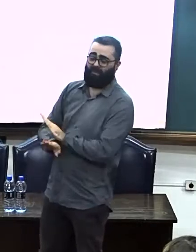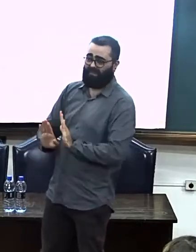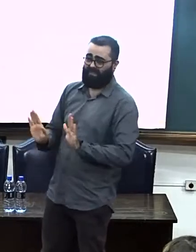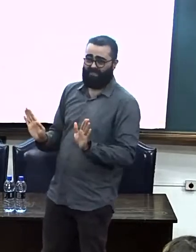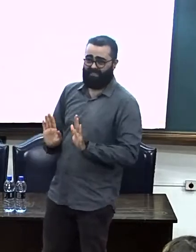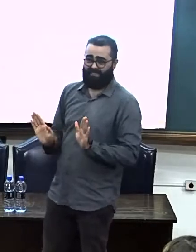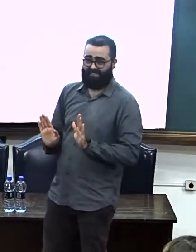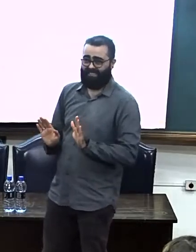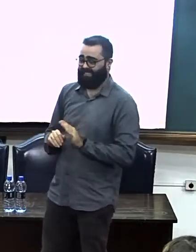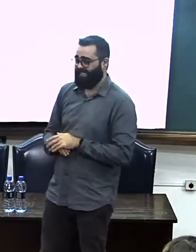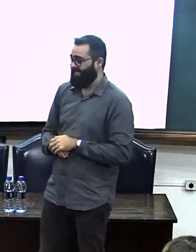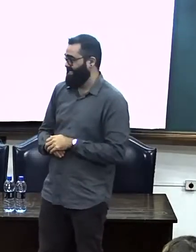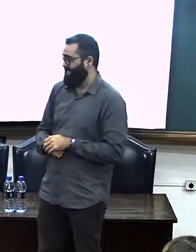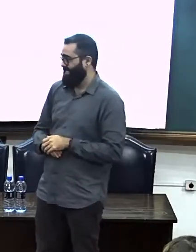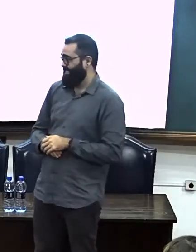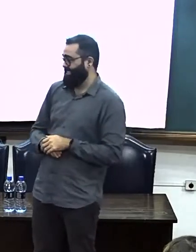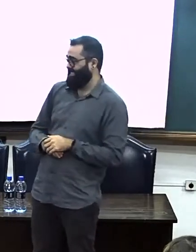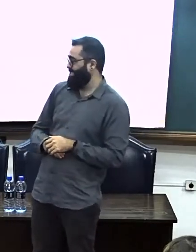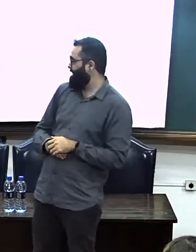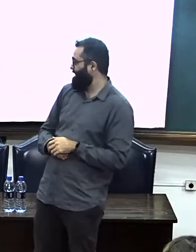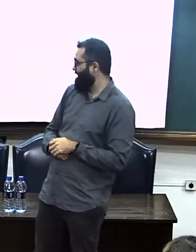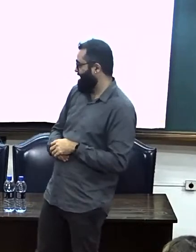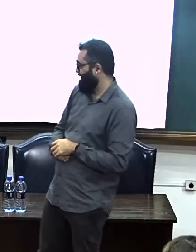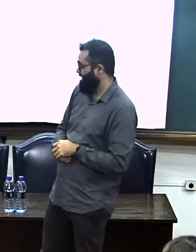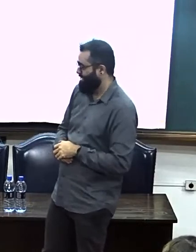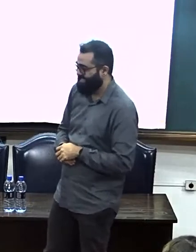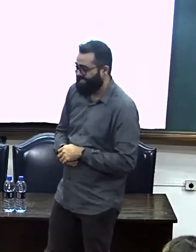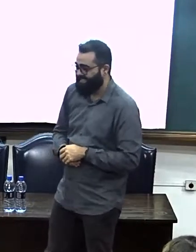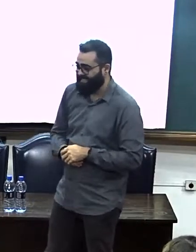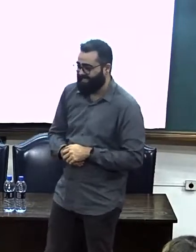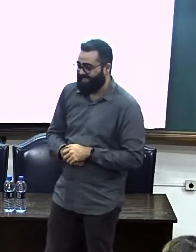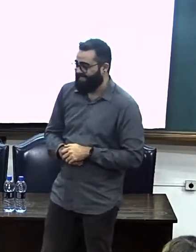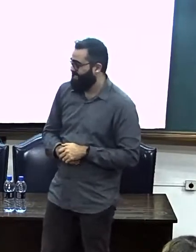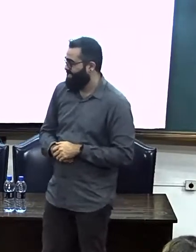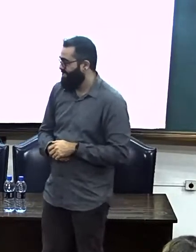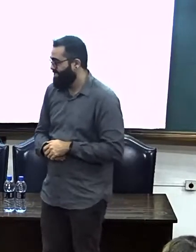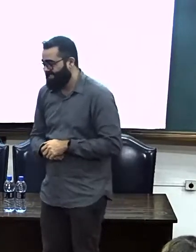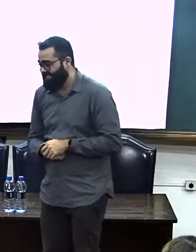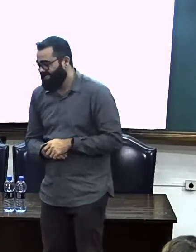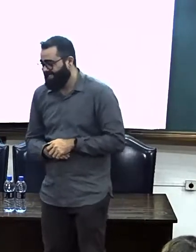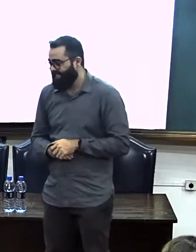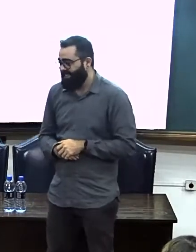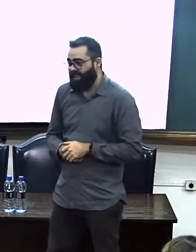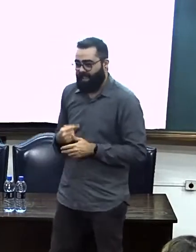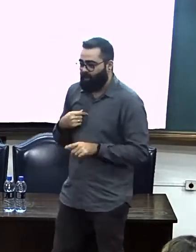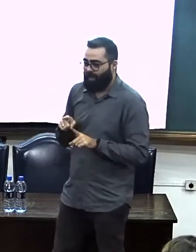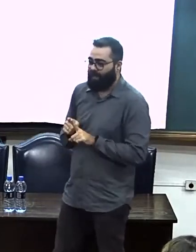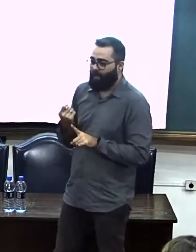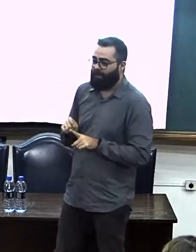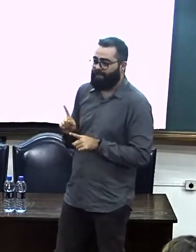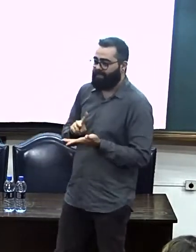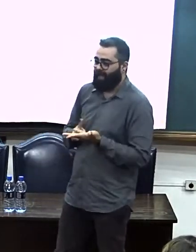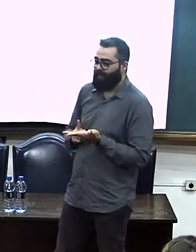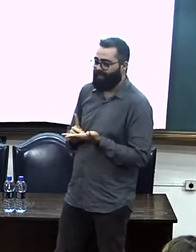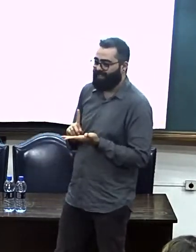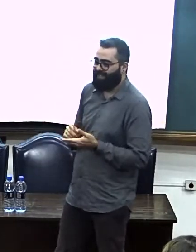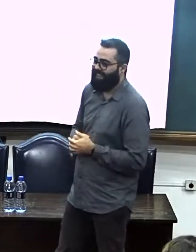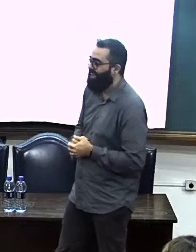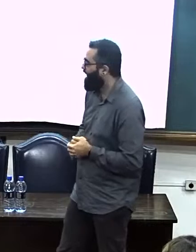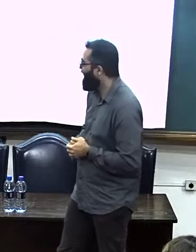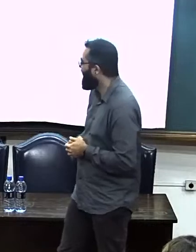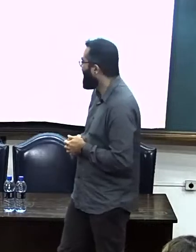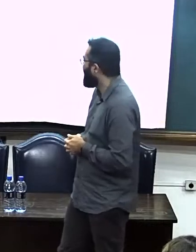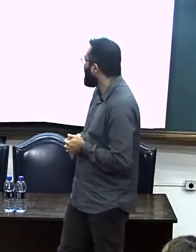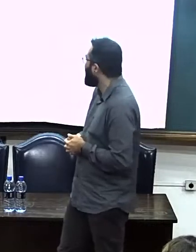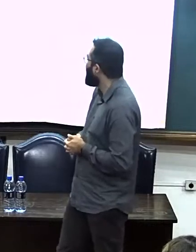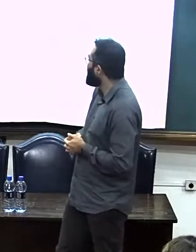Tá bom. Ela acha que eu não tenho que traduzir o seguinte. Eu vou tentar, na verdade, traduzir o que ela anota nos slides, só